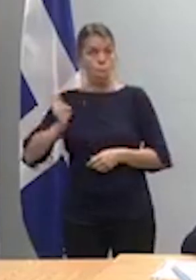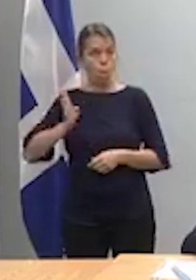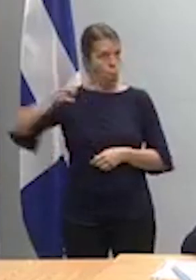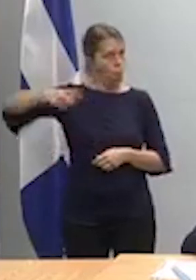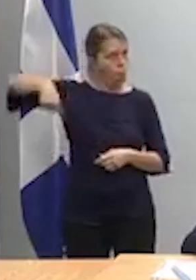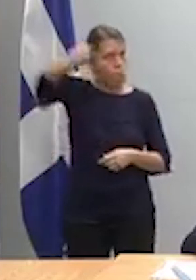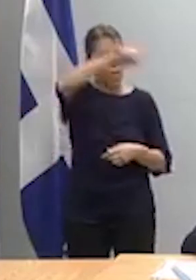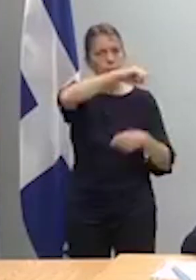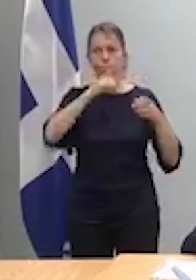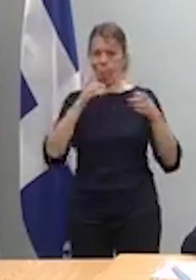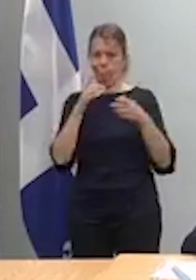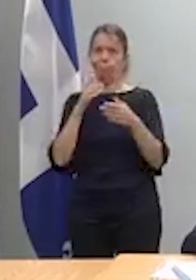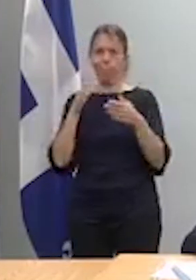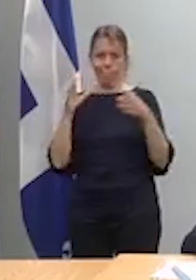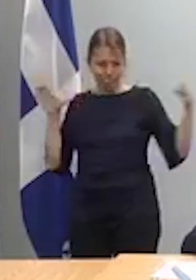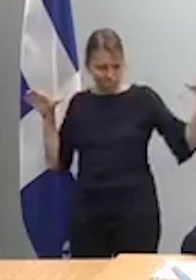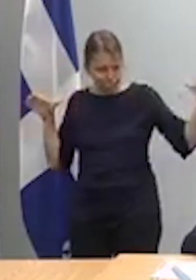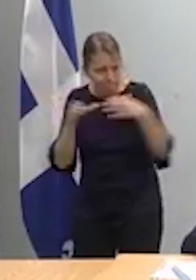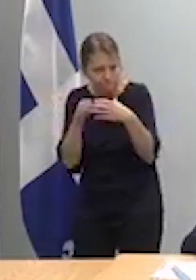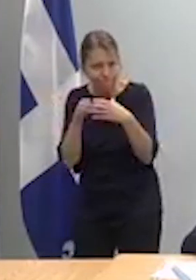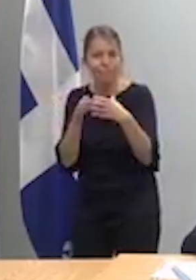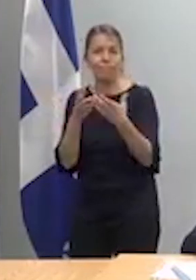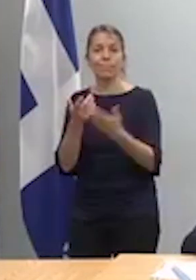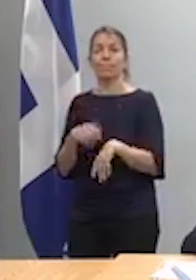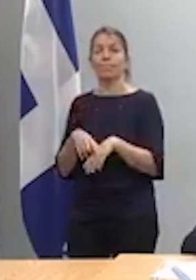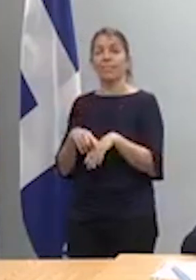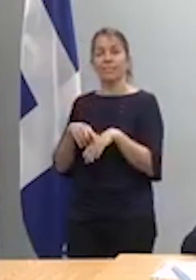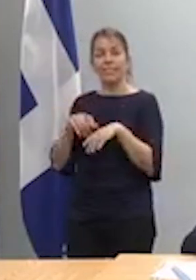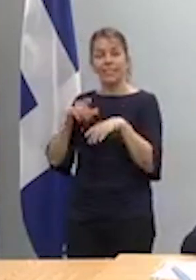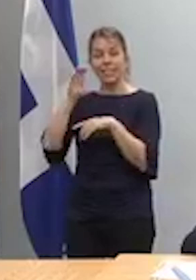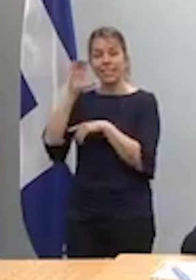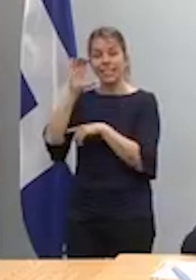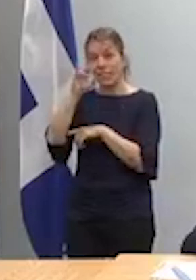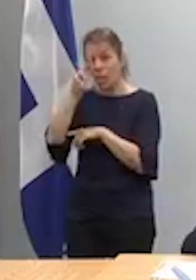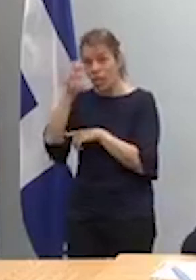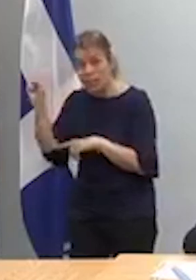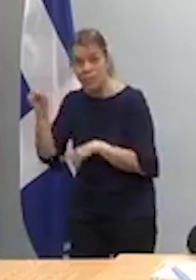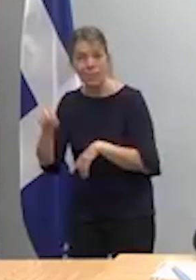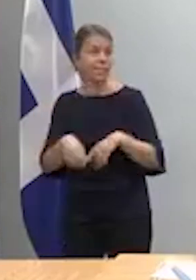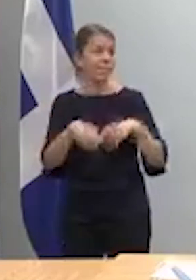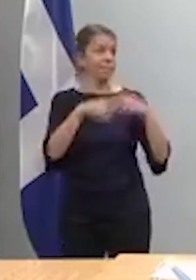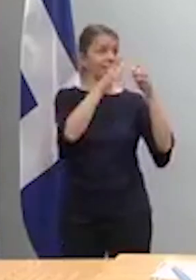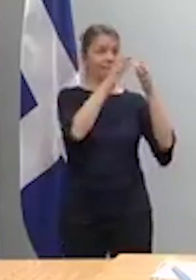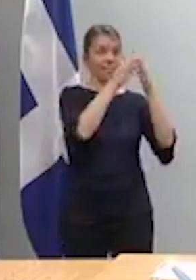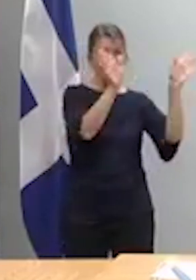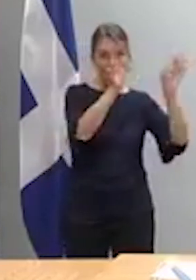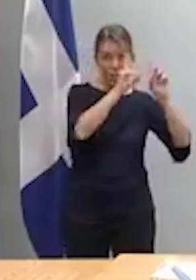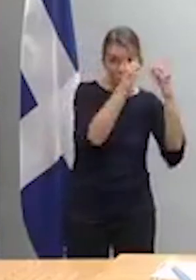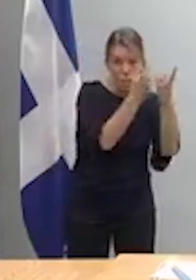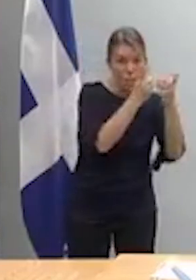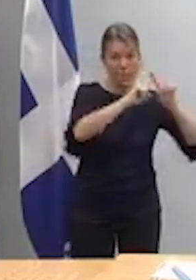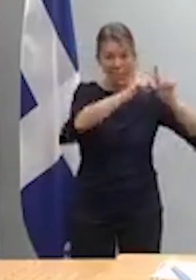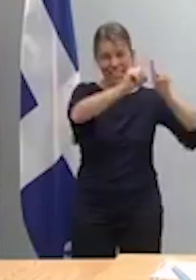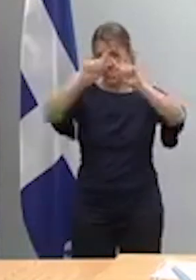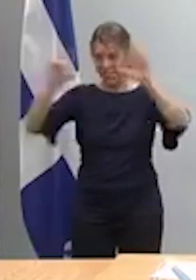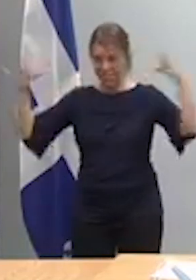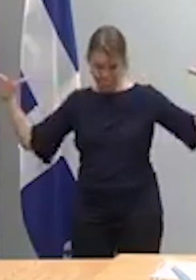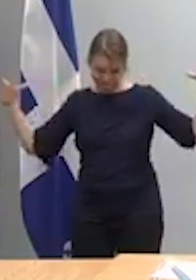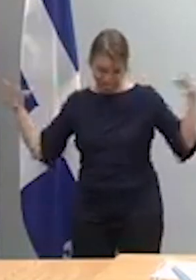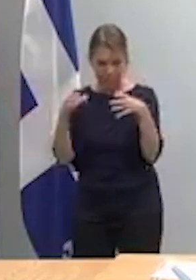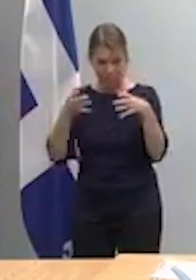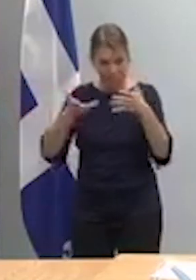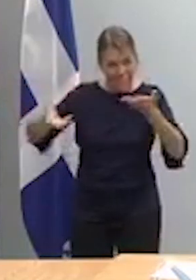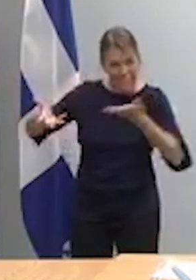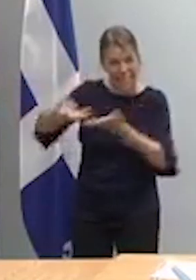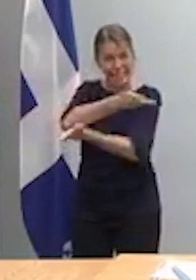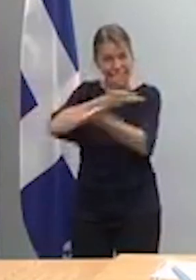the five CIUS, and le réseau réussir réunir. And we're working, we've worked this summer